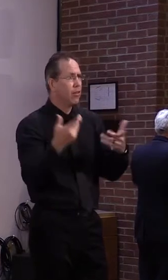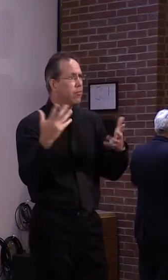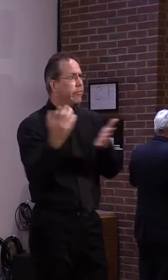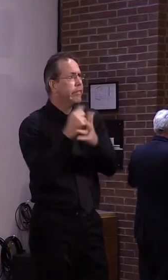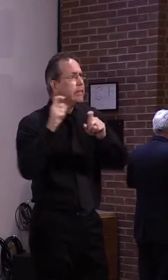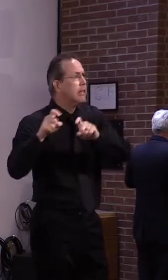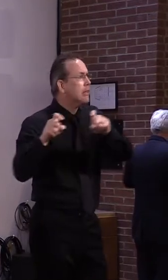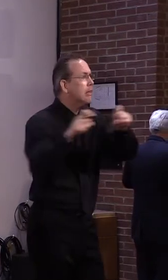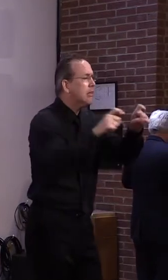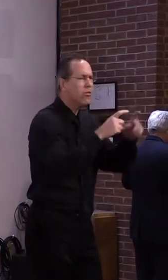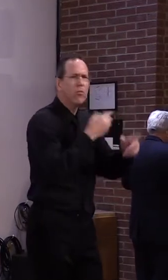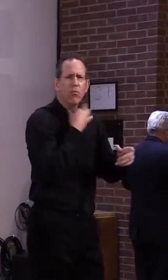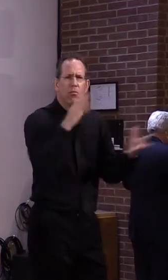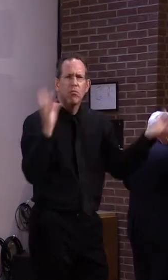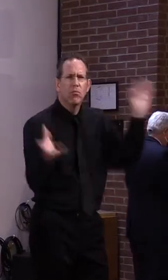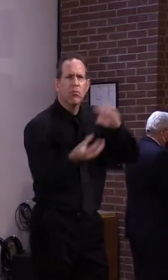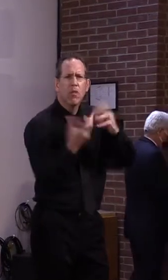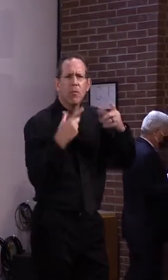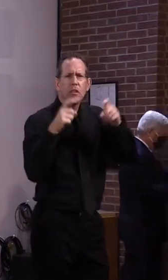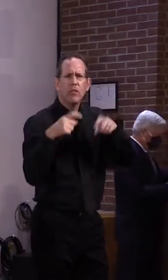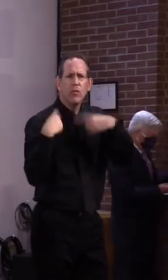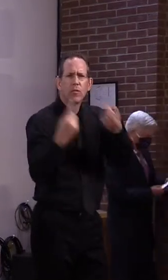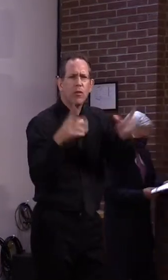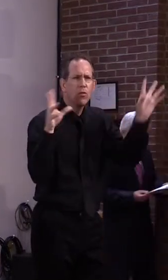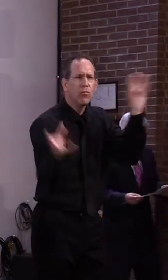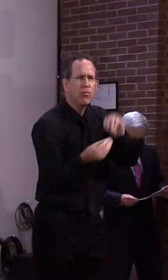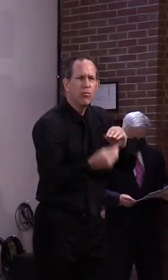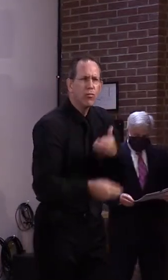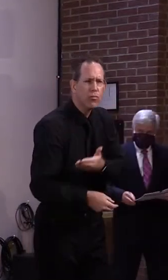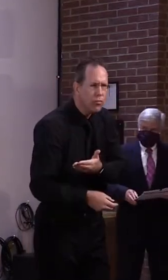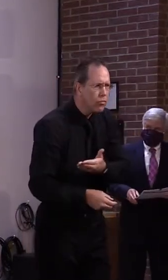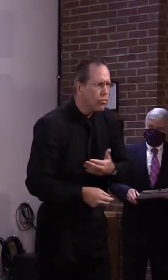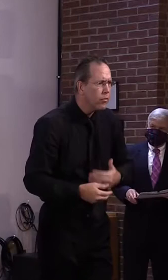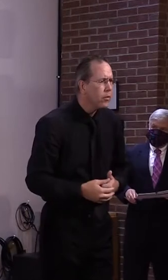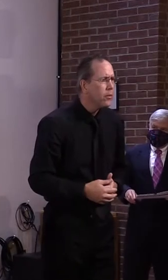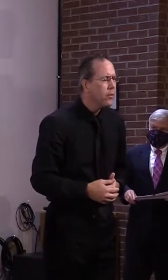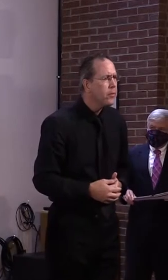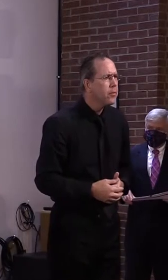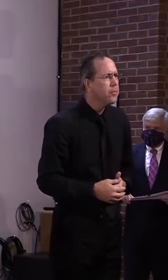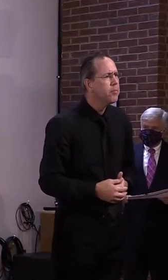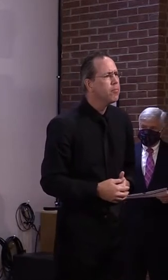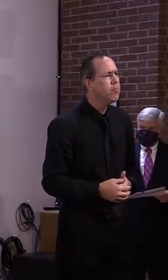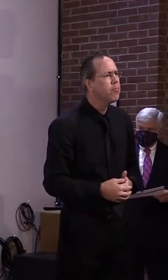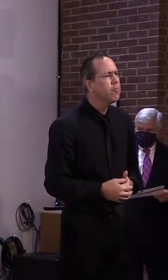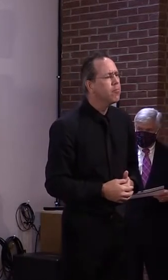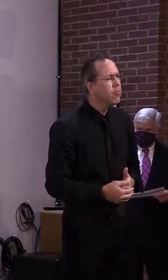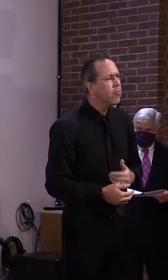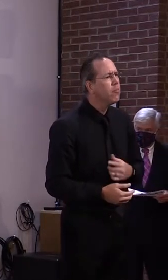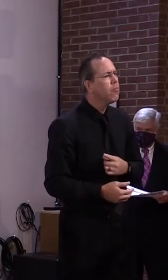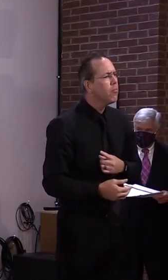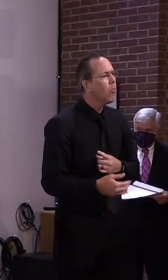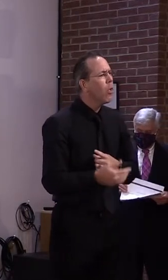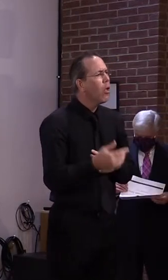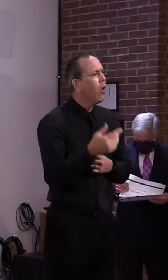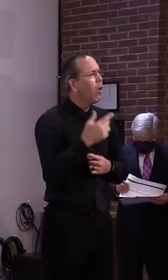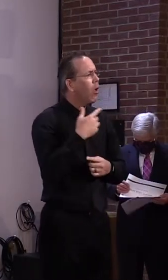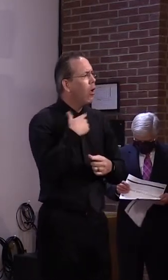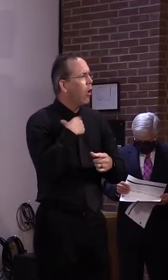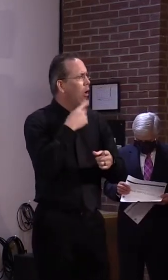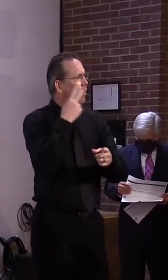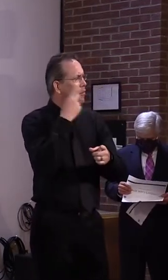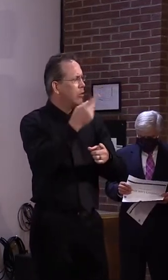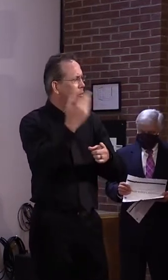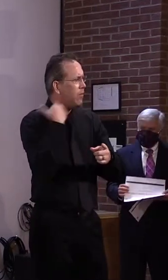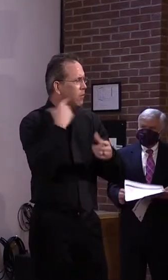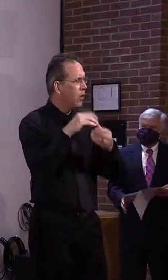Let me start with the way you phrased the part of your question, are we seeing a problem yet? Because I'm not putting a spin on things,